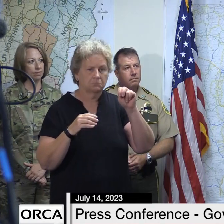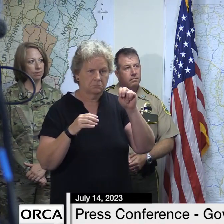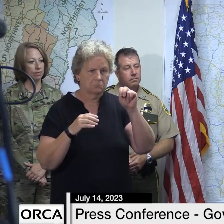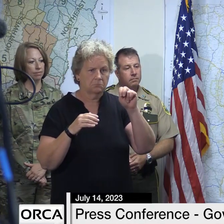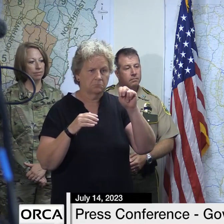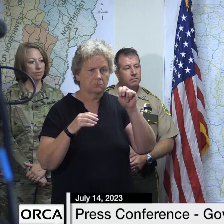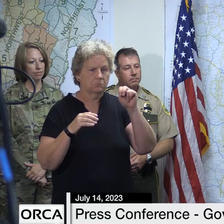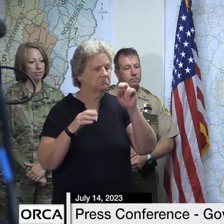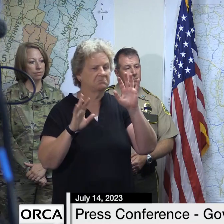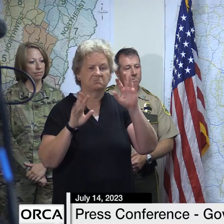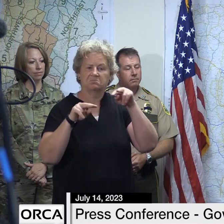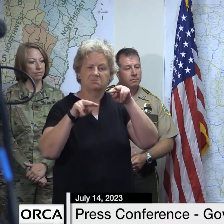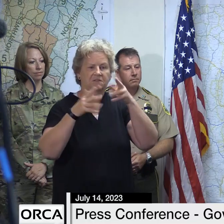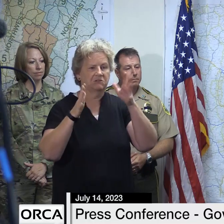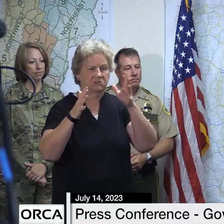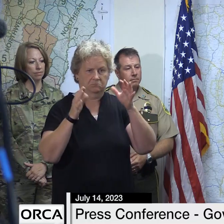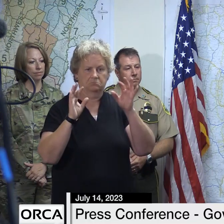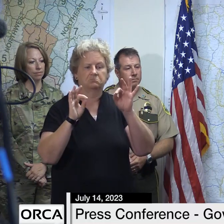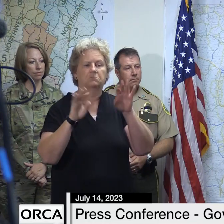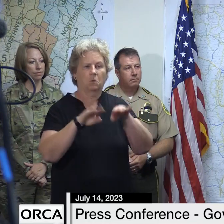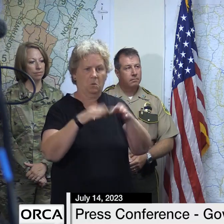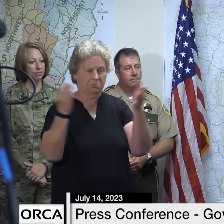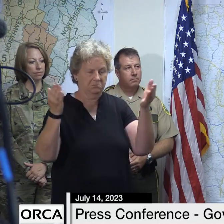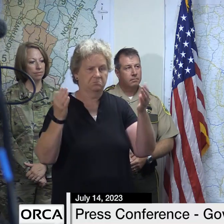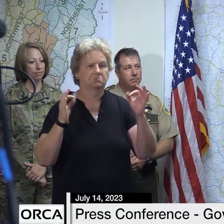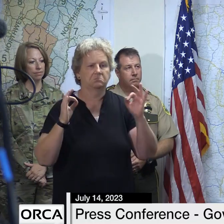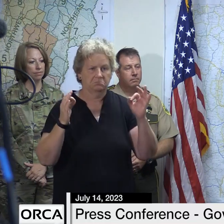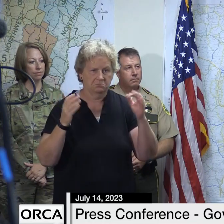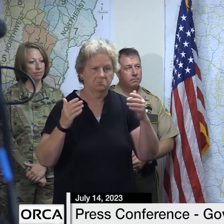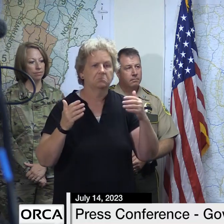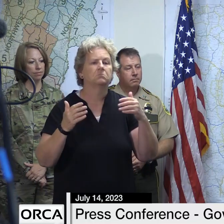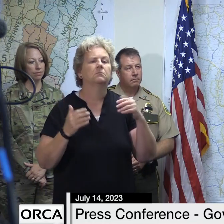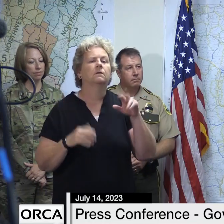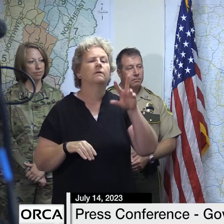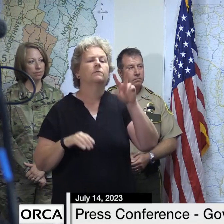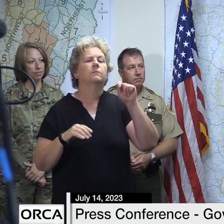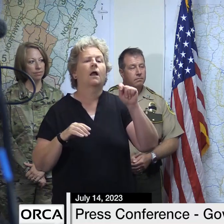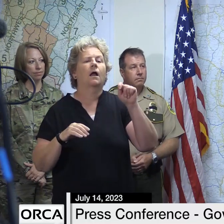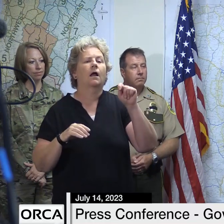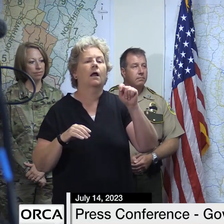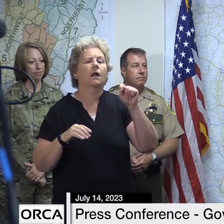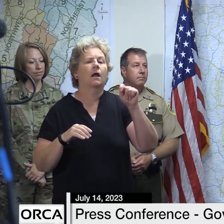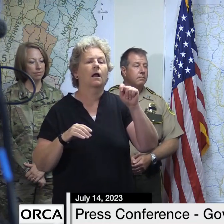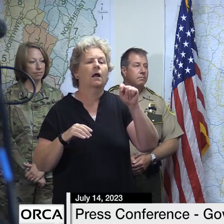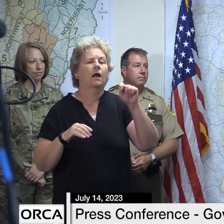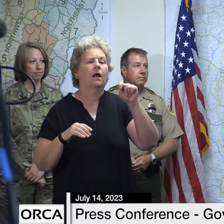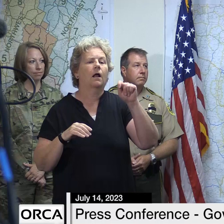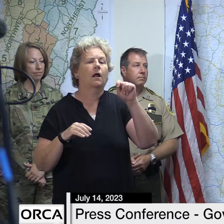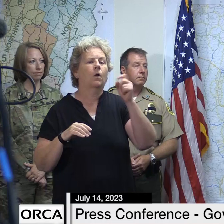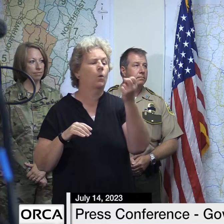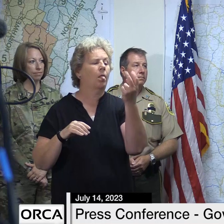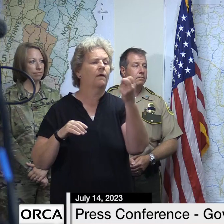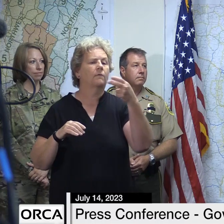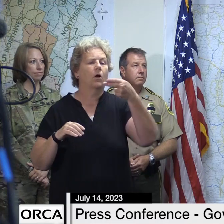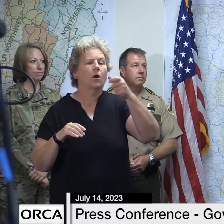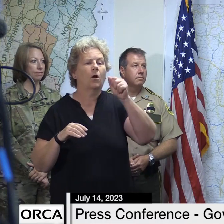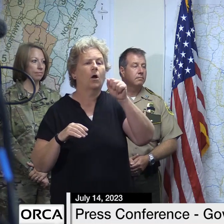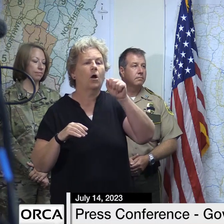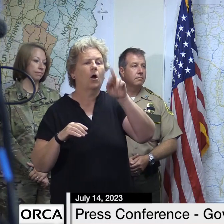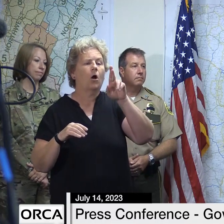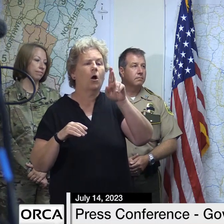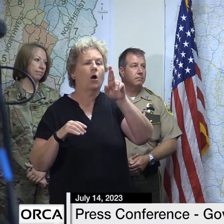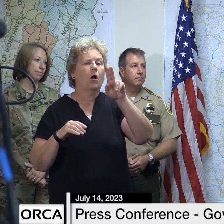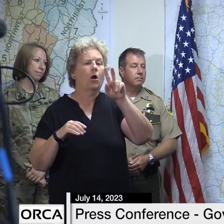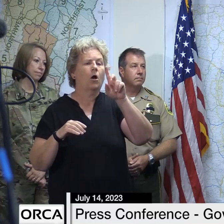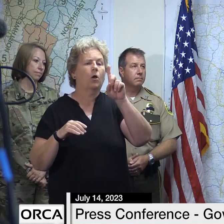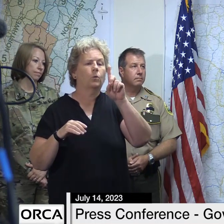monitored and is reopened. Vermont 12 in Hardwick at Bridge 66 is open to one